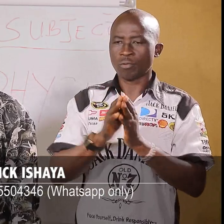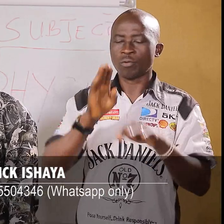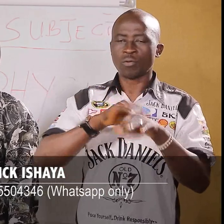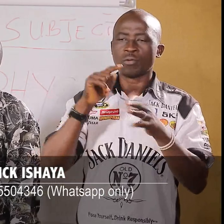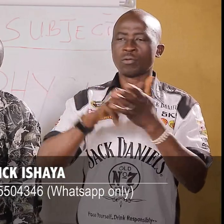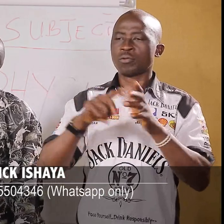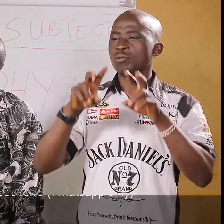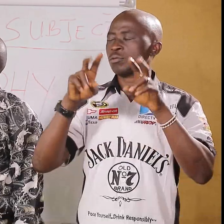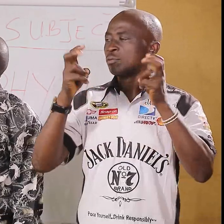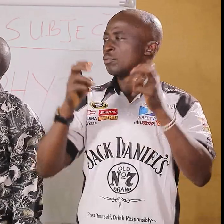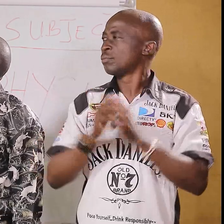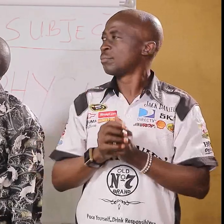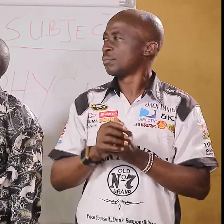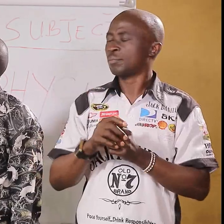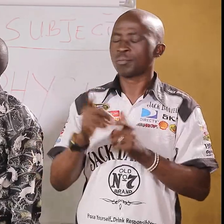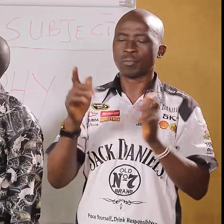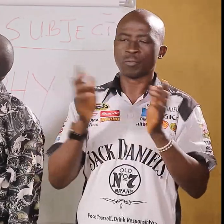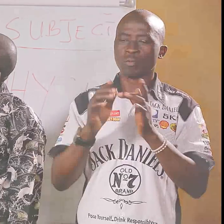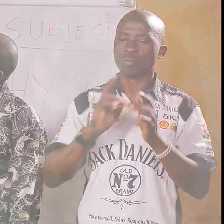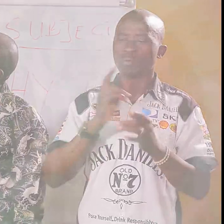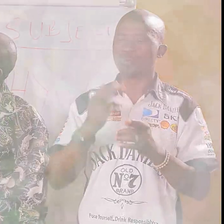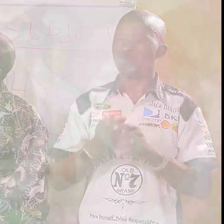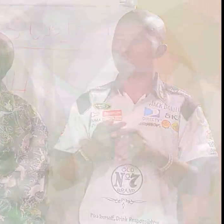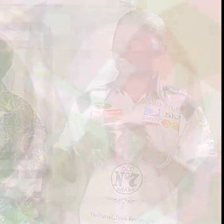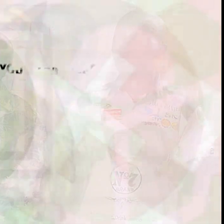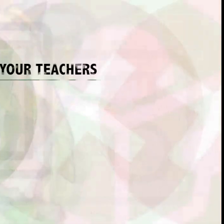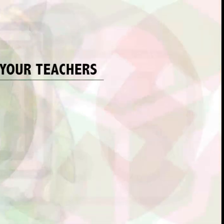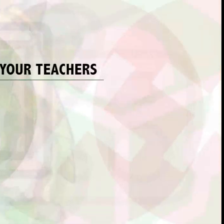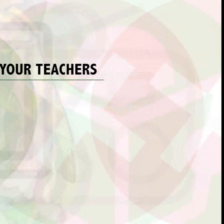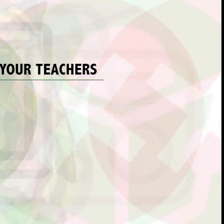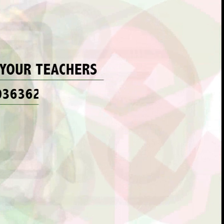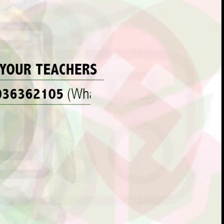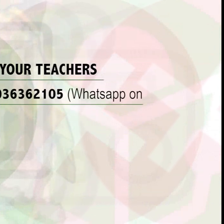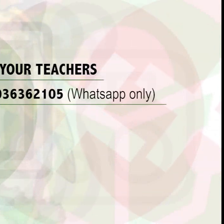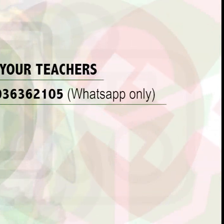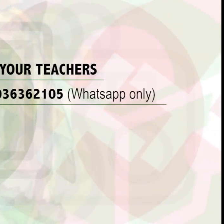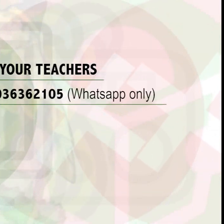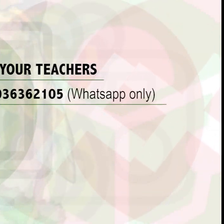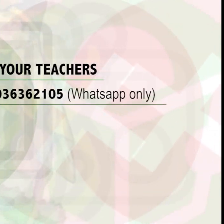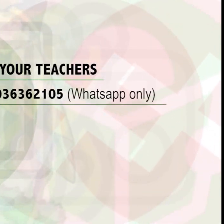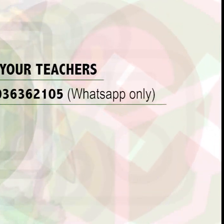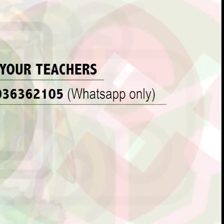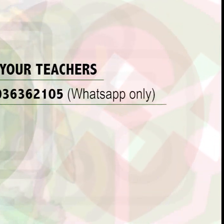topic, you can reach Mr. Napoleon Kure on